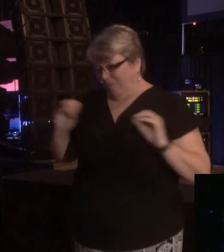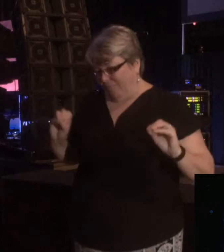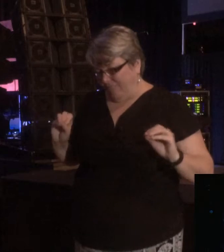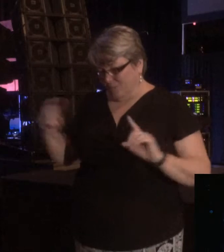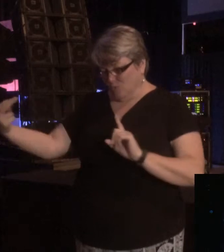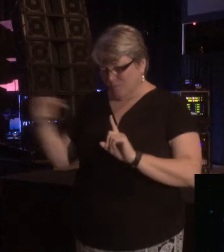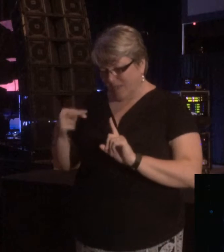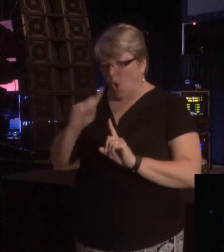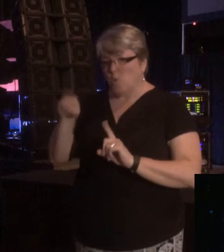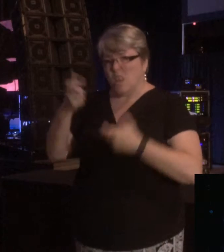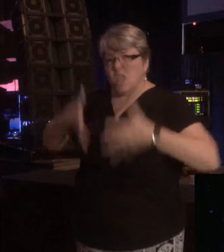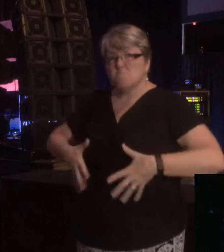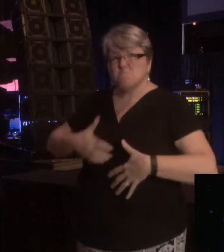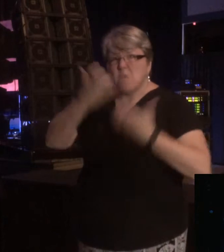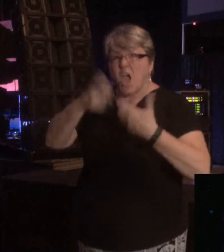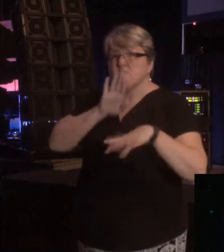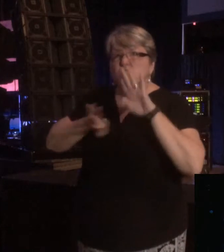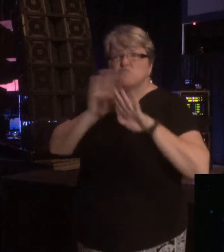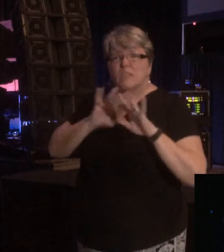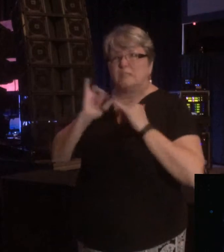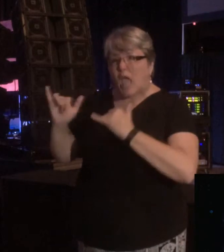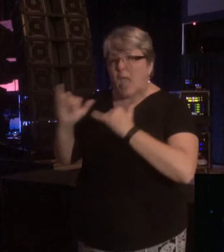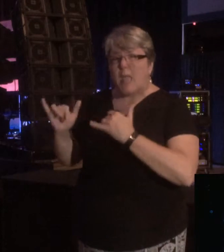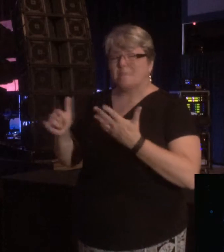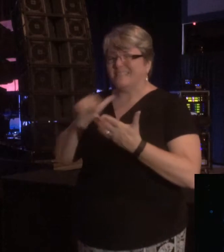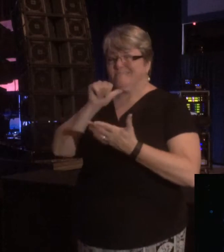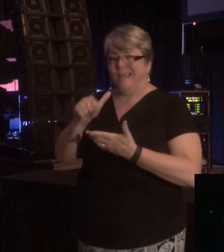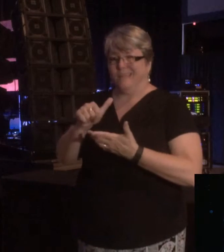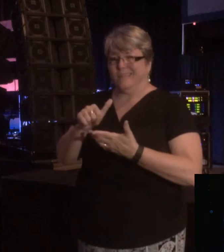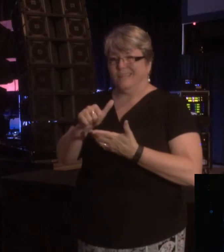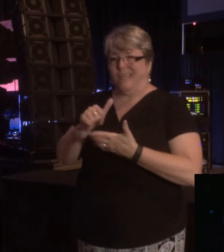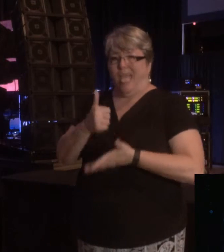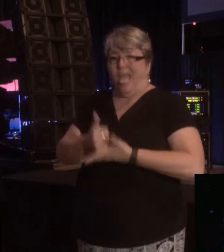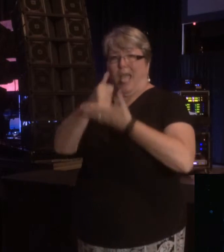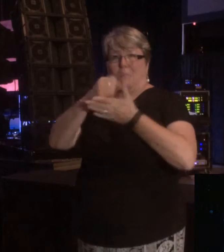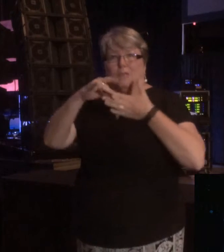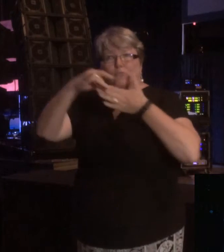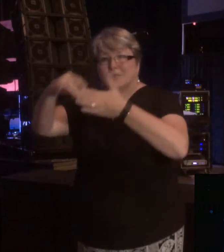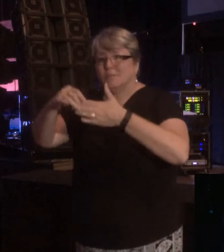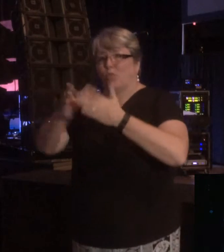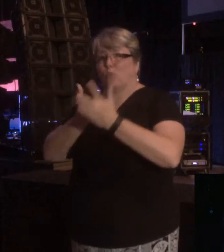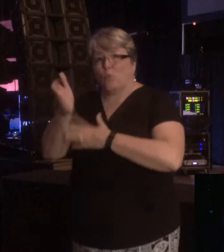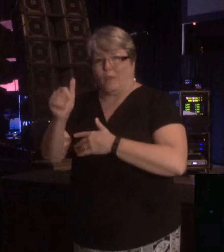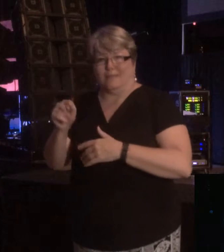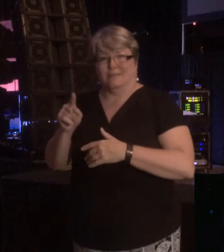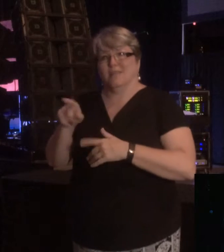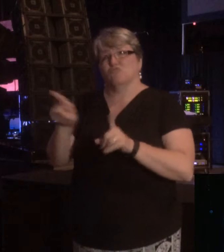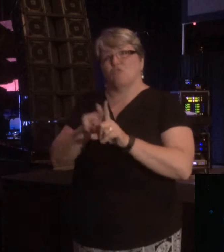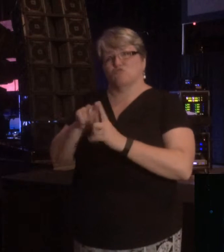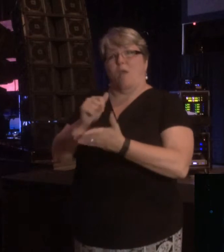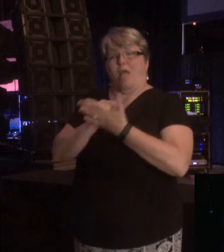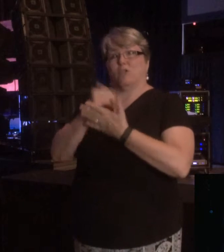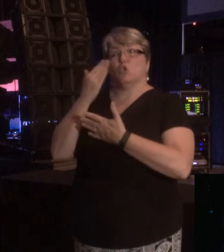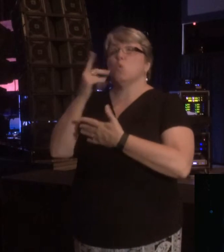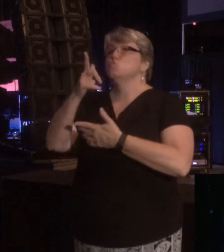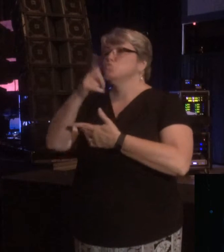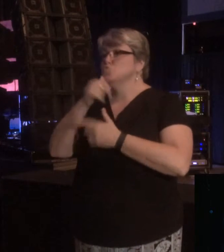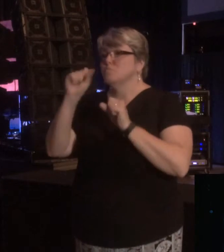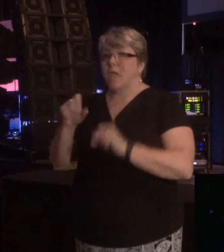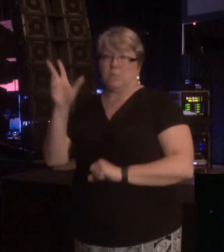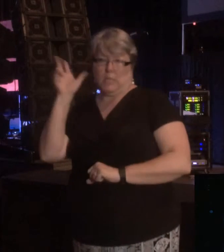ever get in life, and they're sort of this doomed, oh, well, we already so. And that is just, none of that is